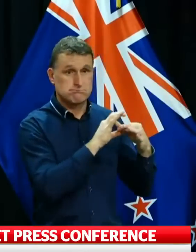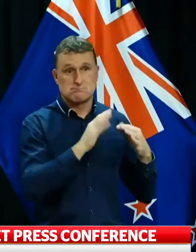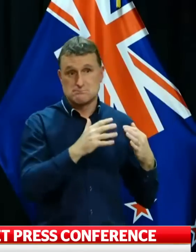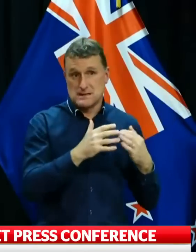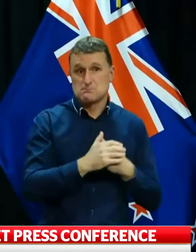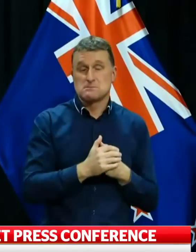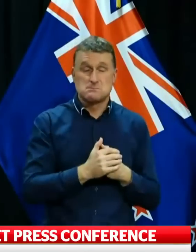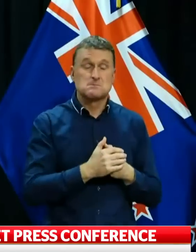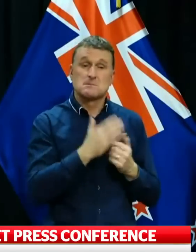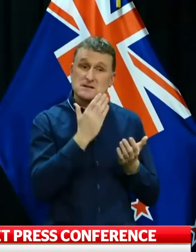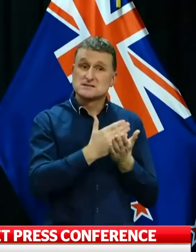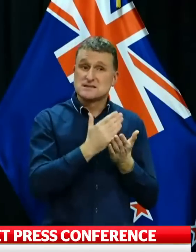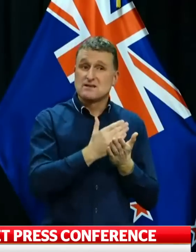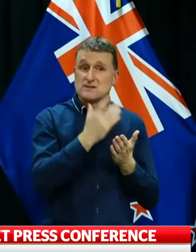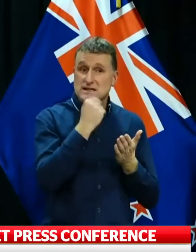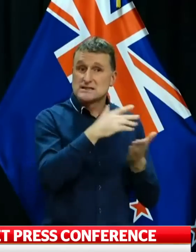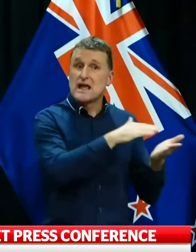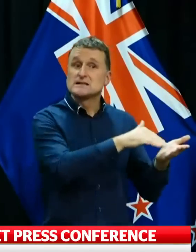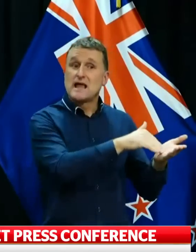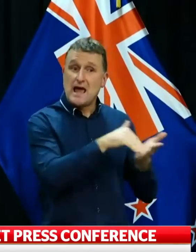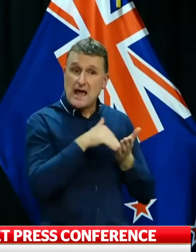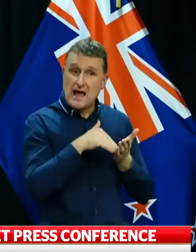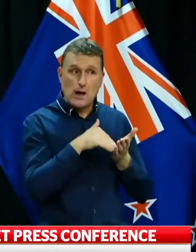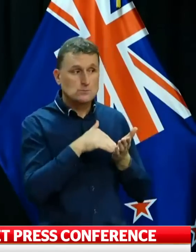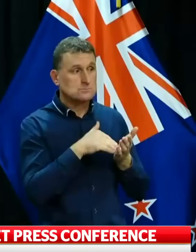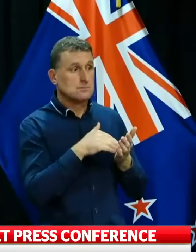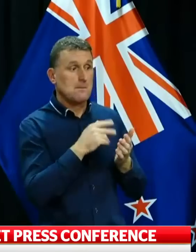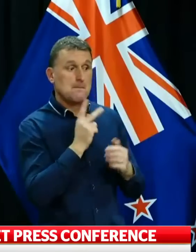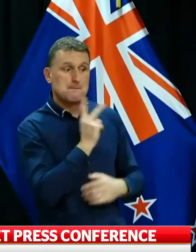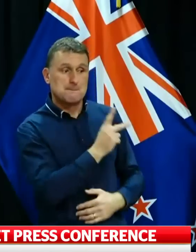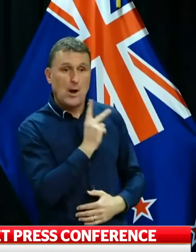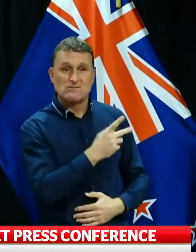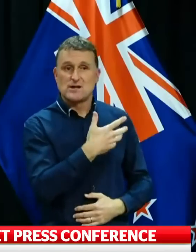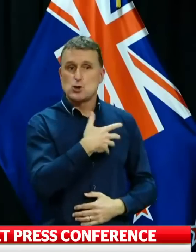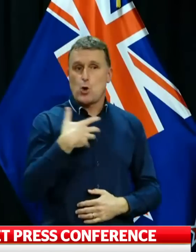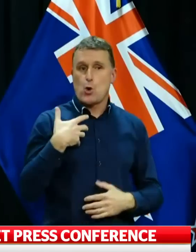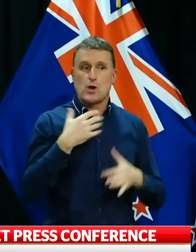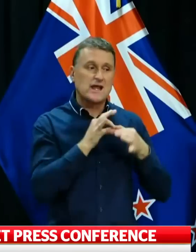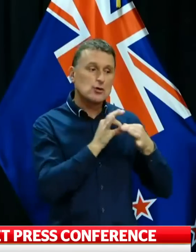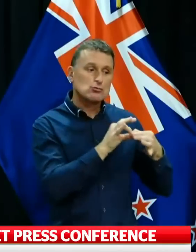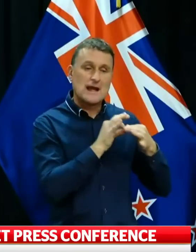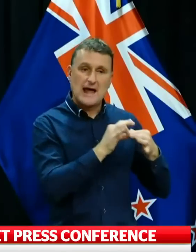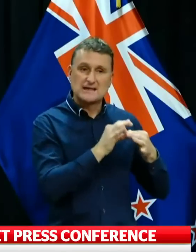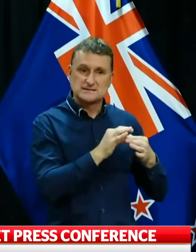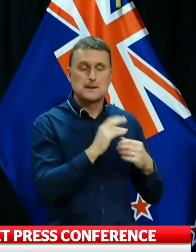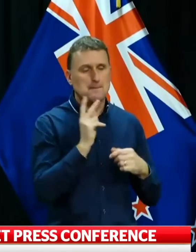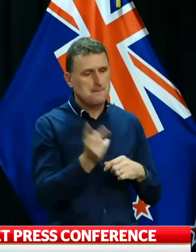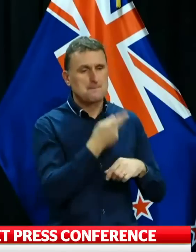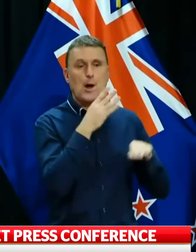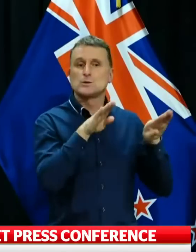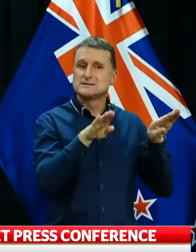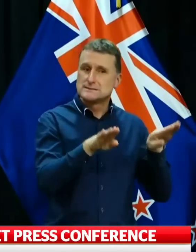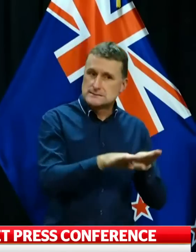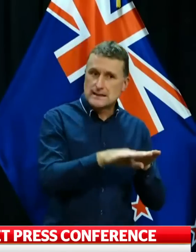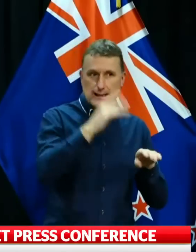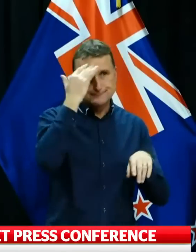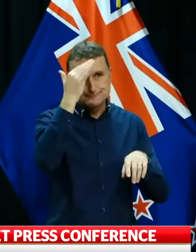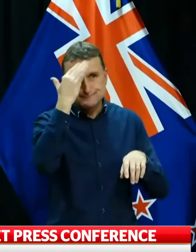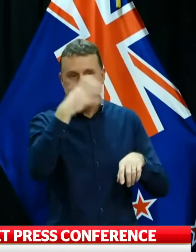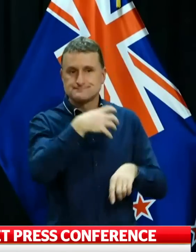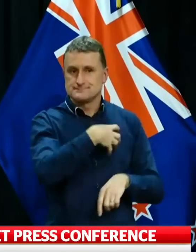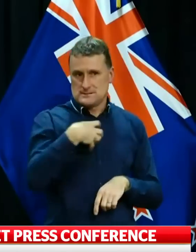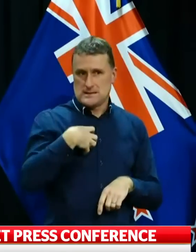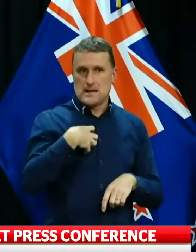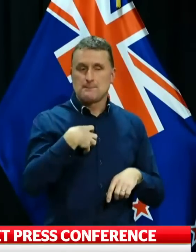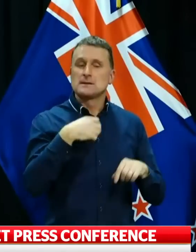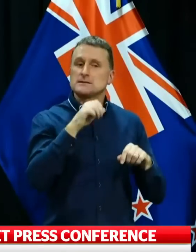certainly helps encourage those early relationships, no doubt. And so, yes, that makes a difference. I guess the